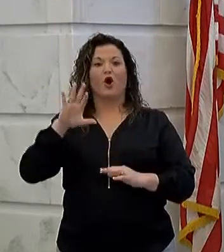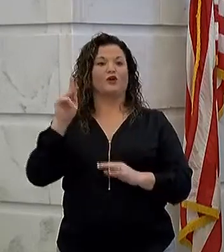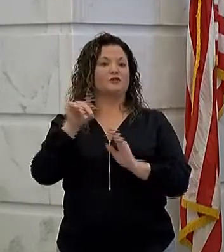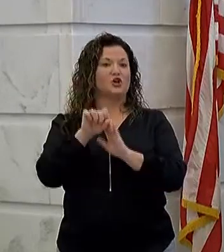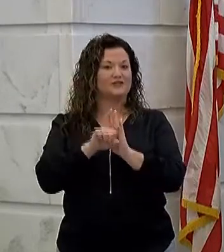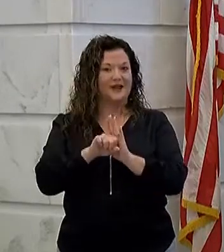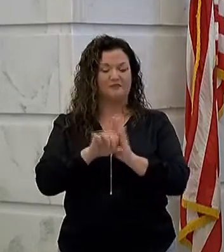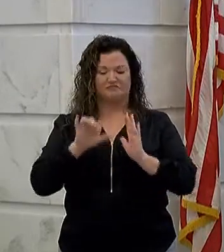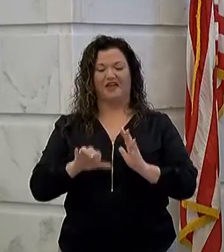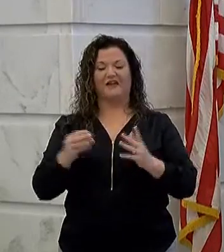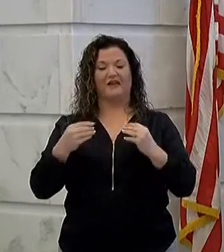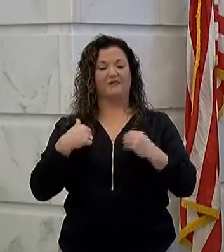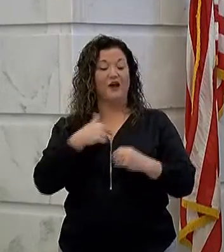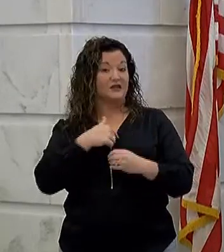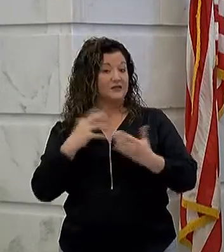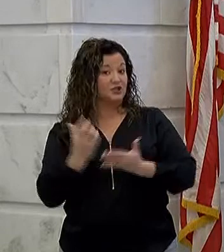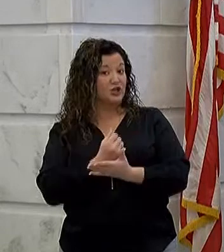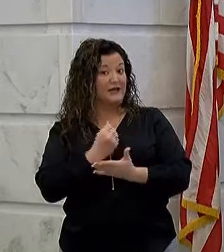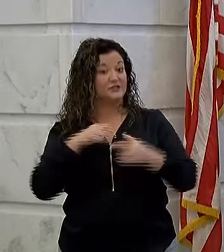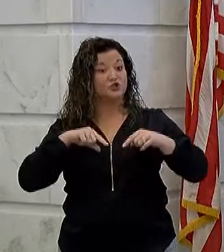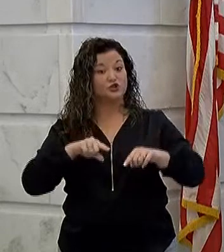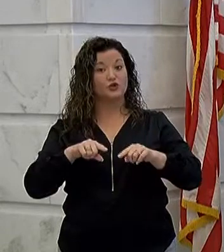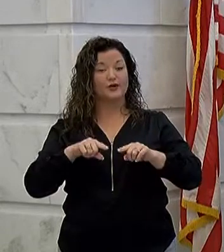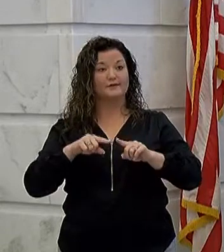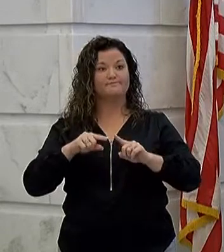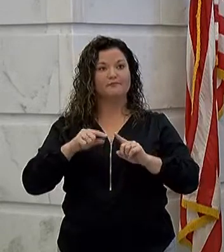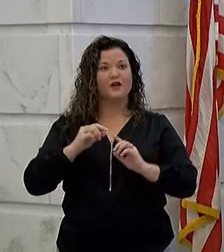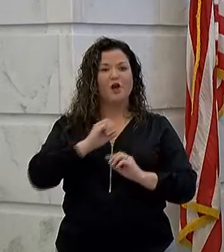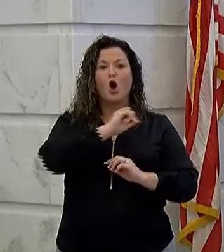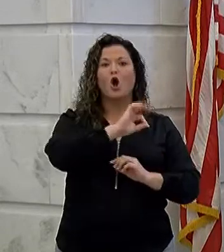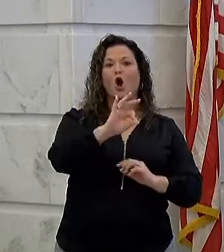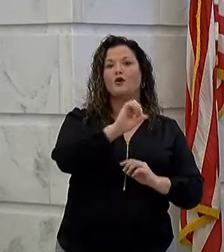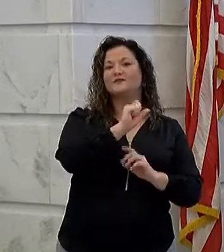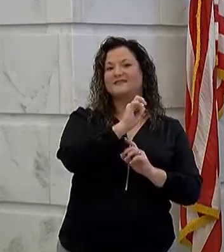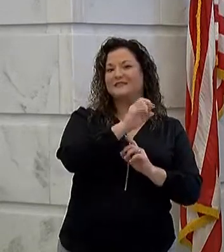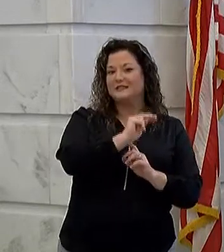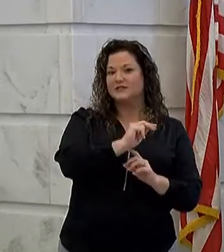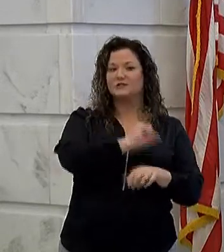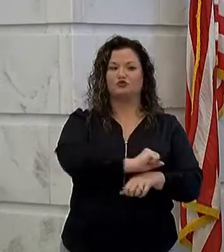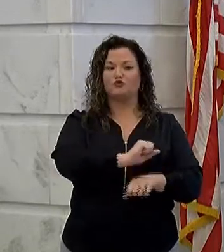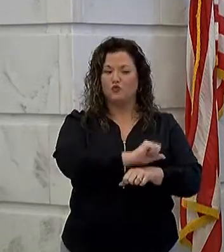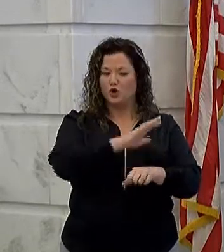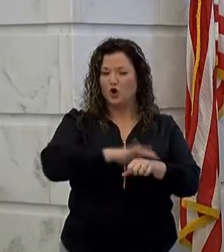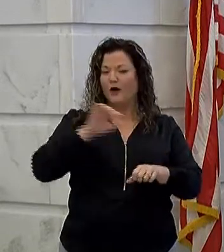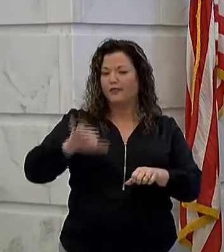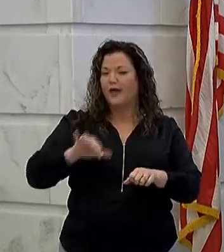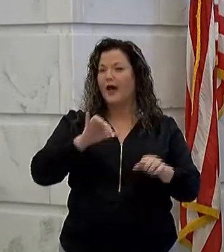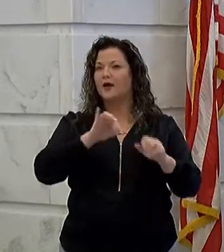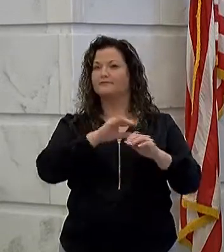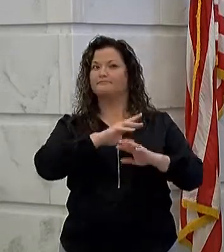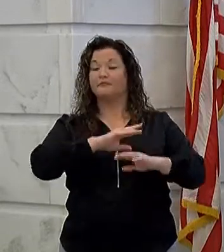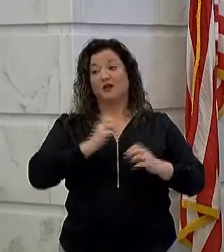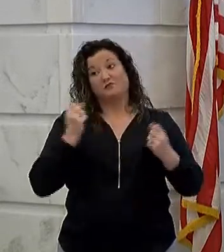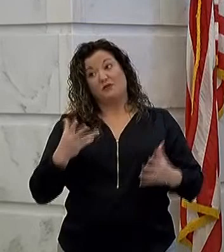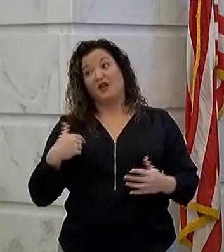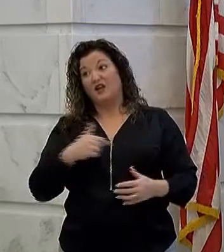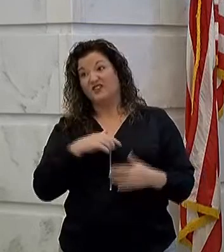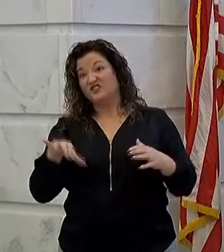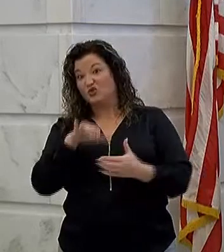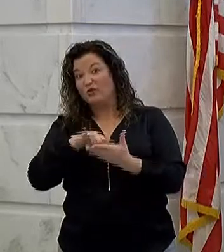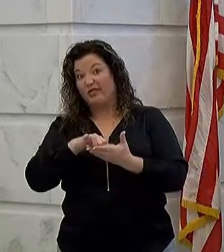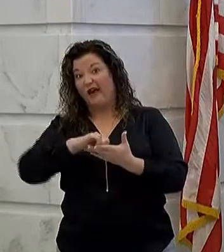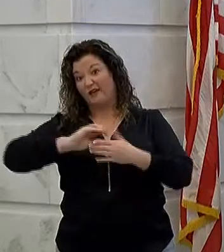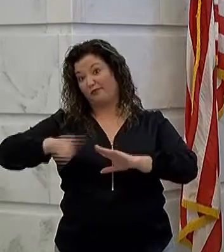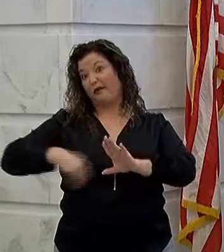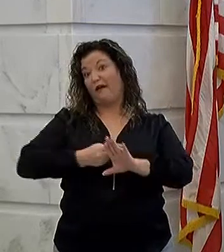That's going to give us a chance in the off season to kind of look at that, work on that, and that's what a lot of us do behind the scenes. We've got a whole